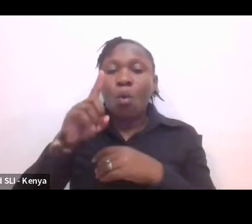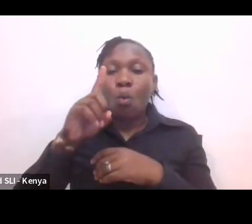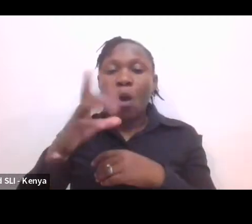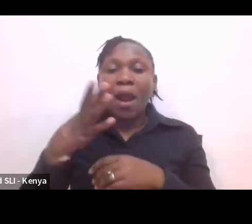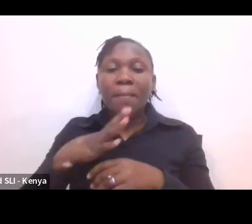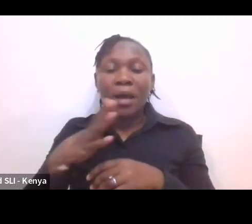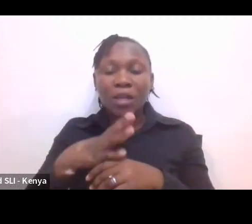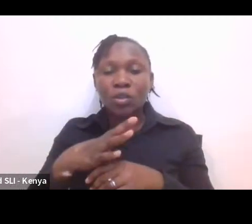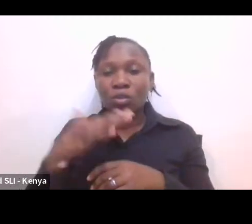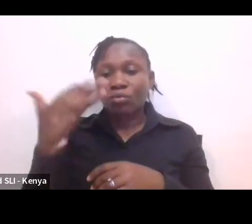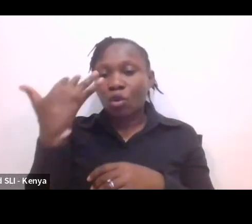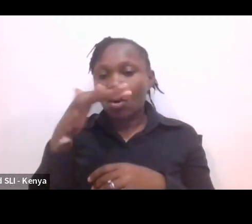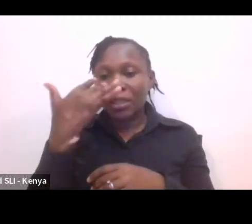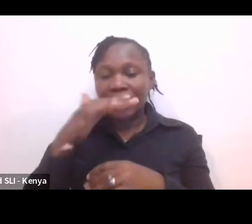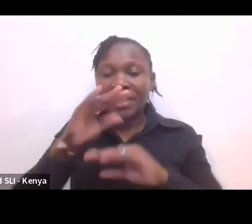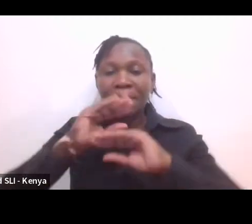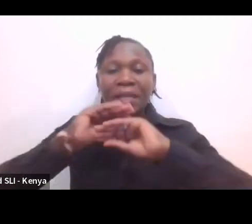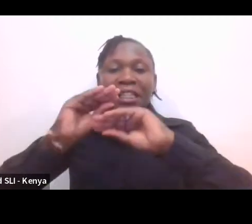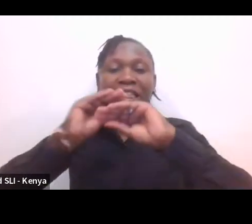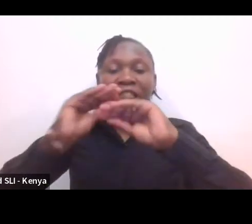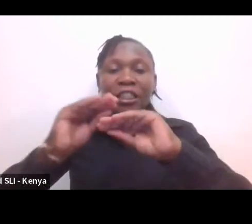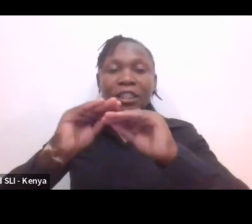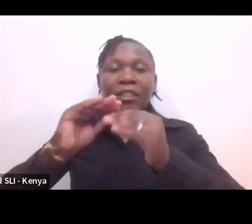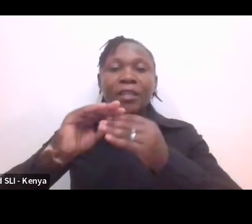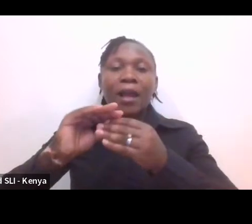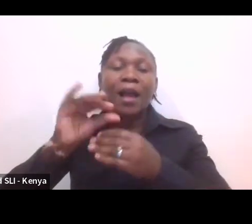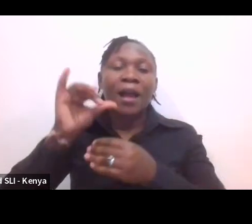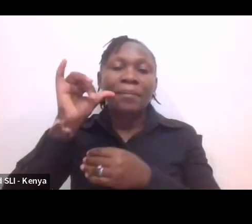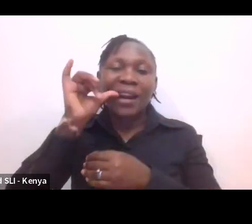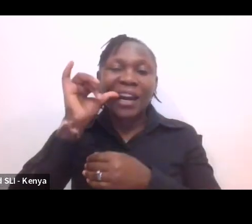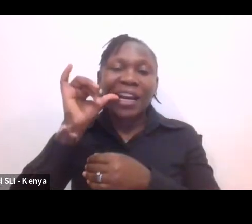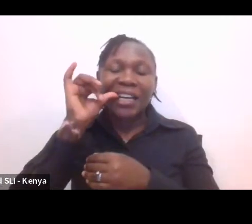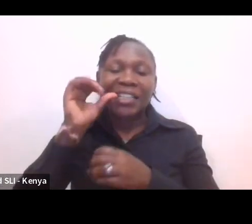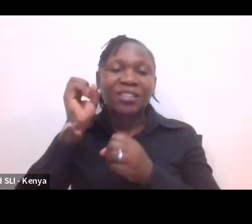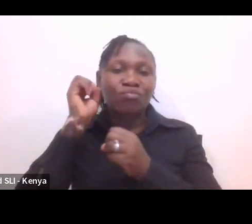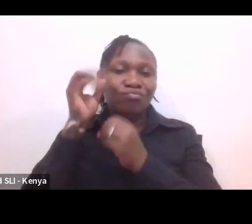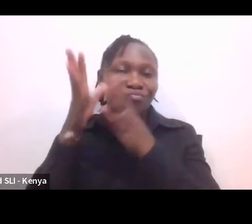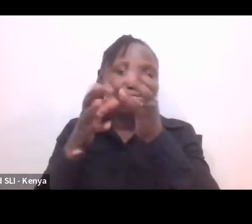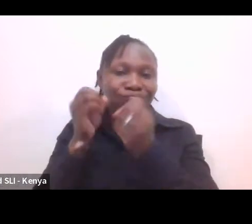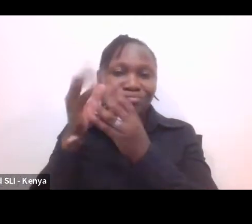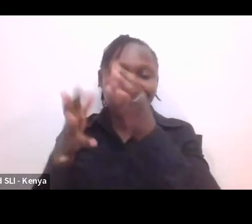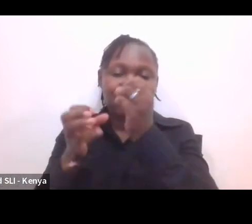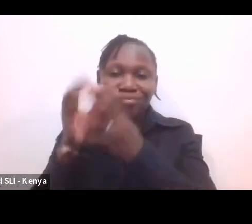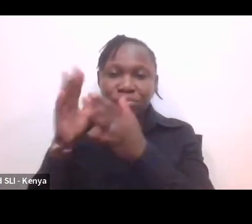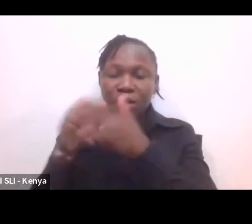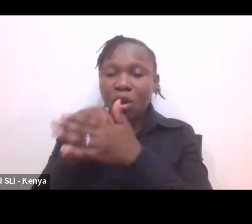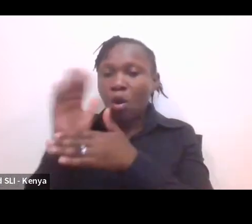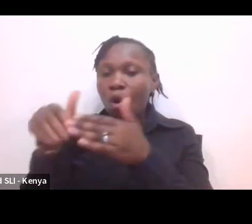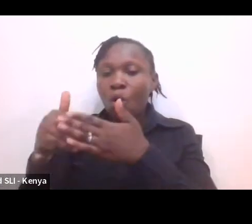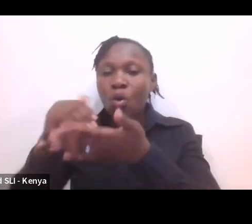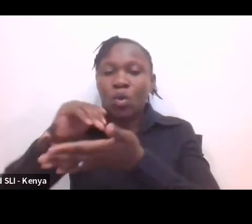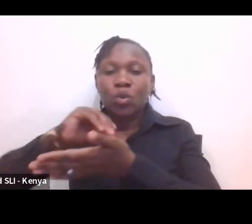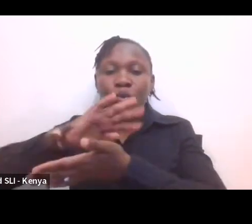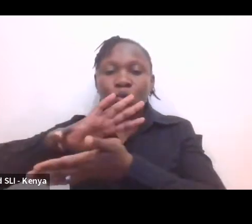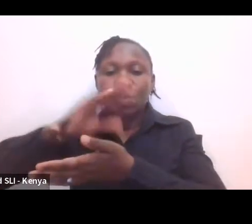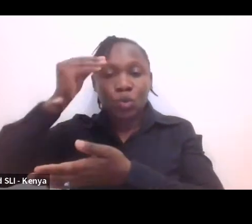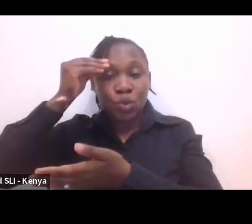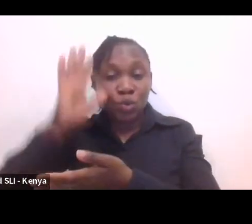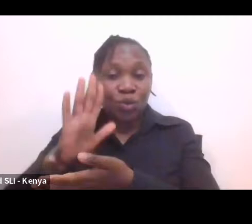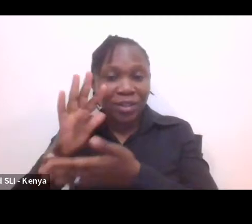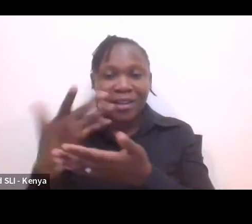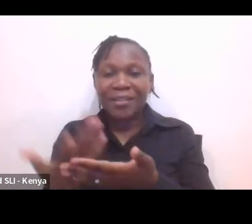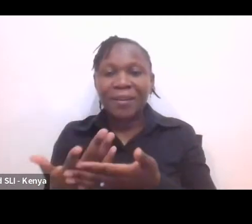British Sign Language to all students. It's beautiful. And it's brought an astonishing subtlety